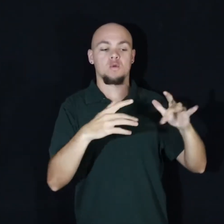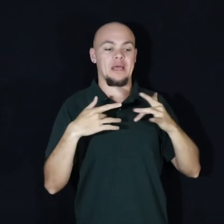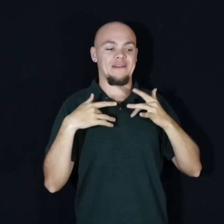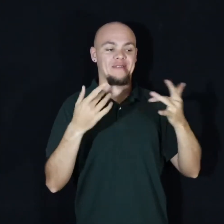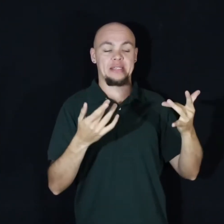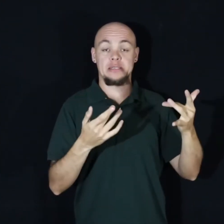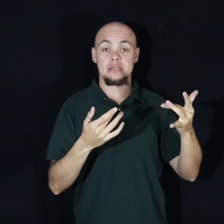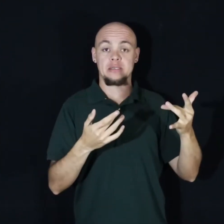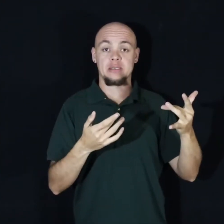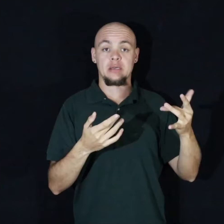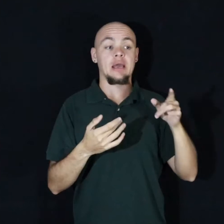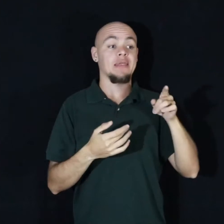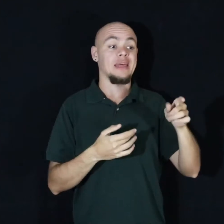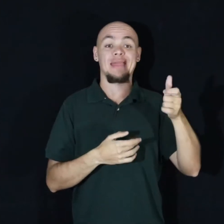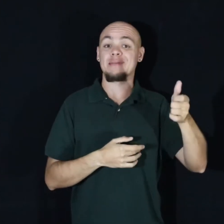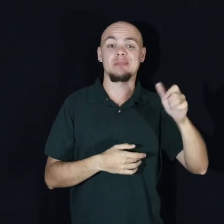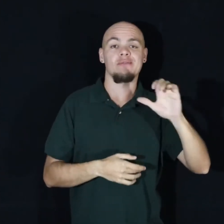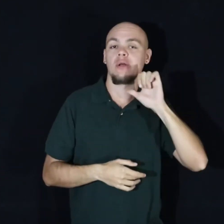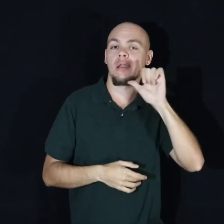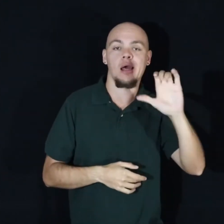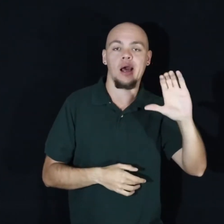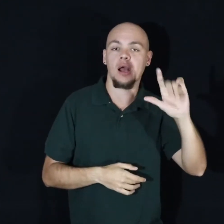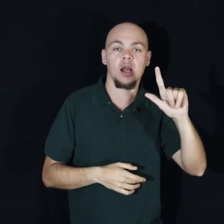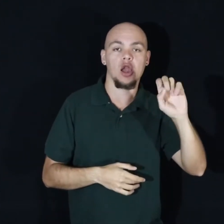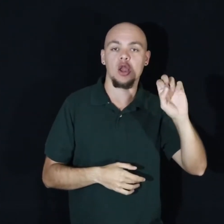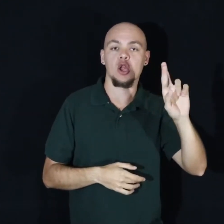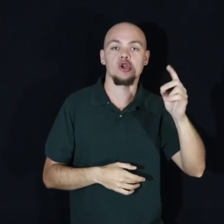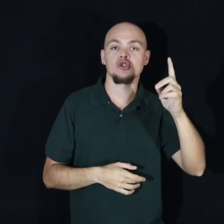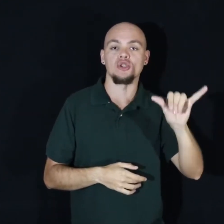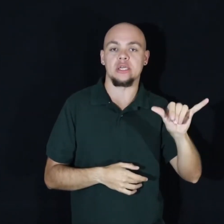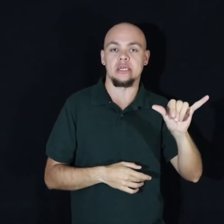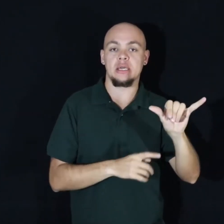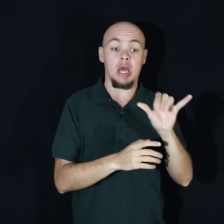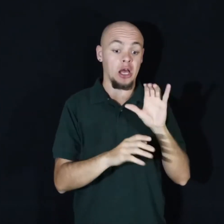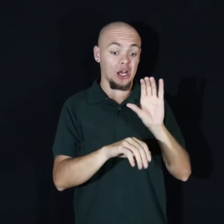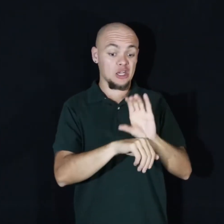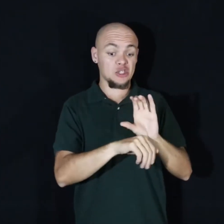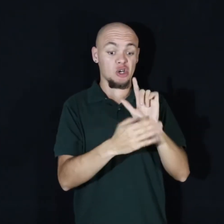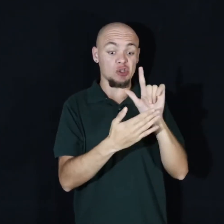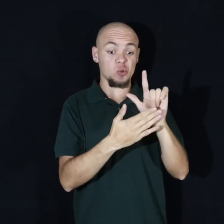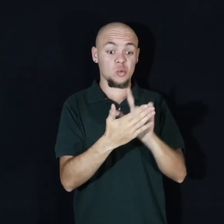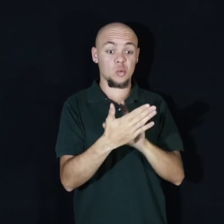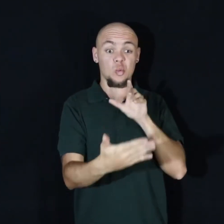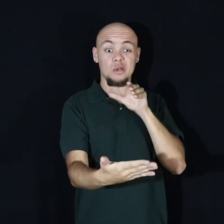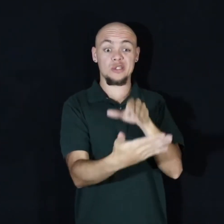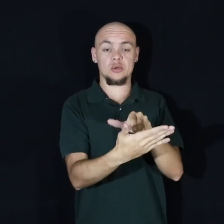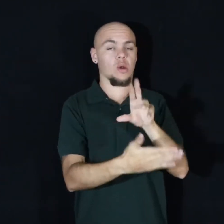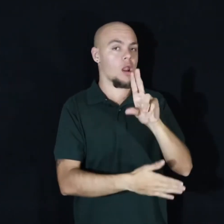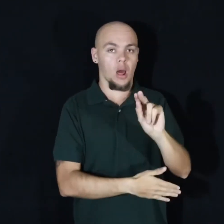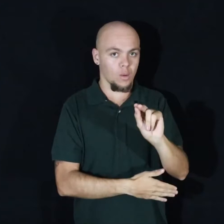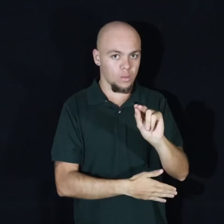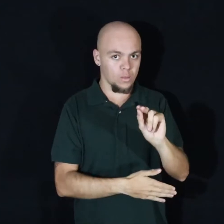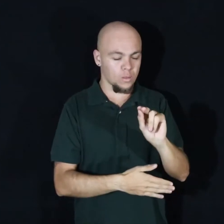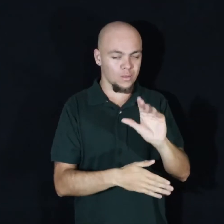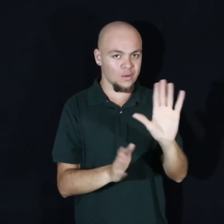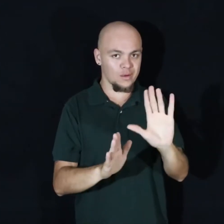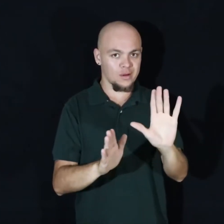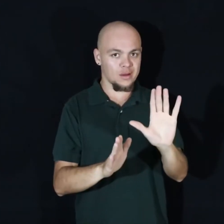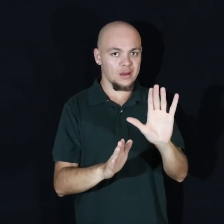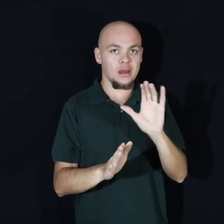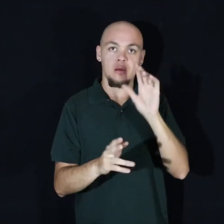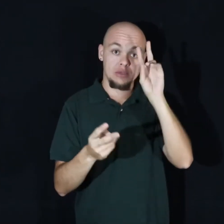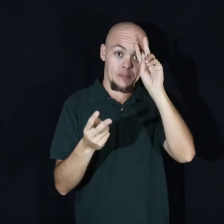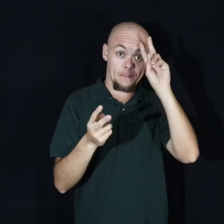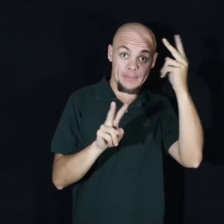to hold events, and they were not clergy. And so anybody who tells you, well, a church was sued, that's not